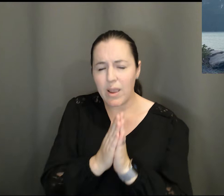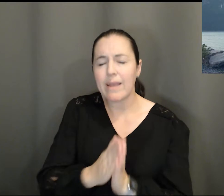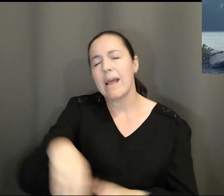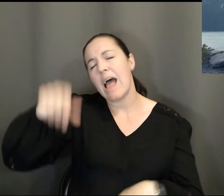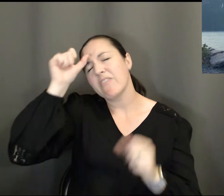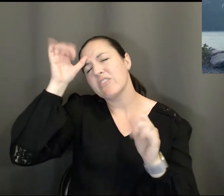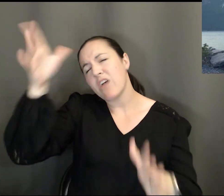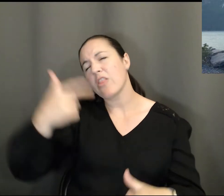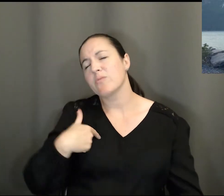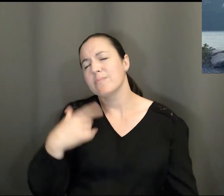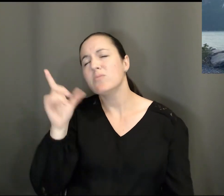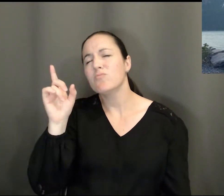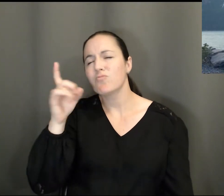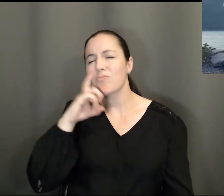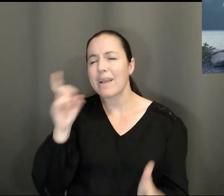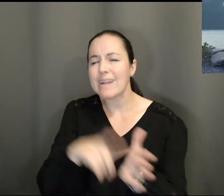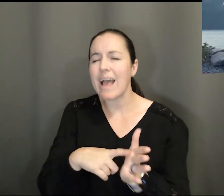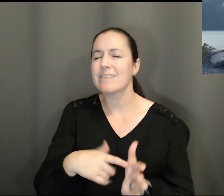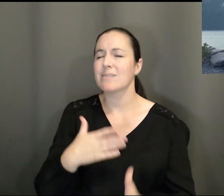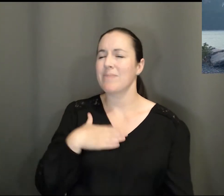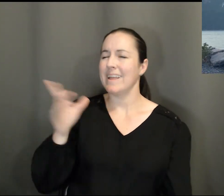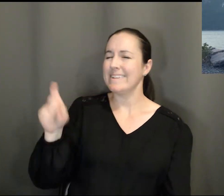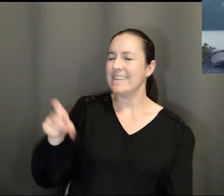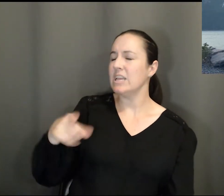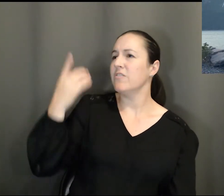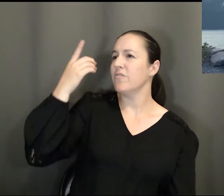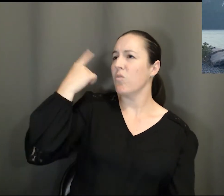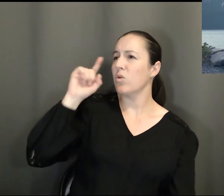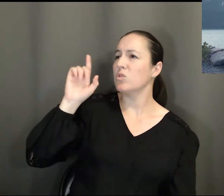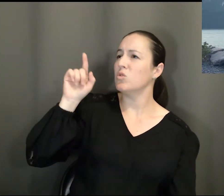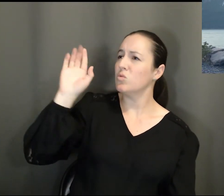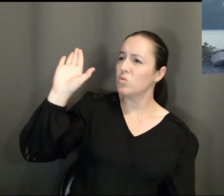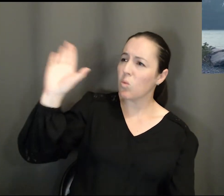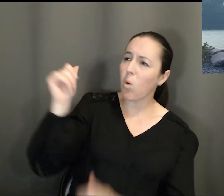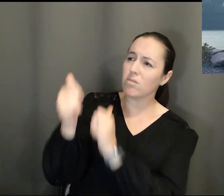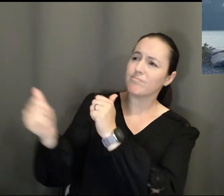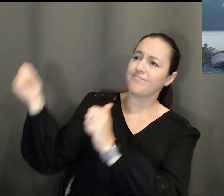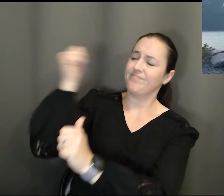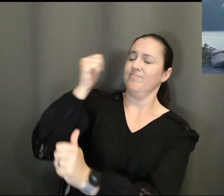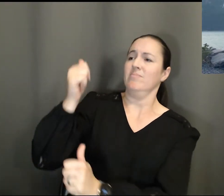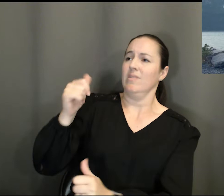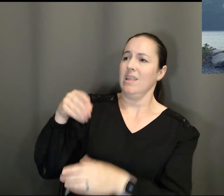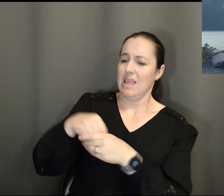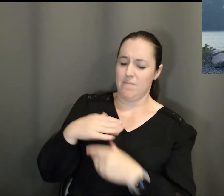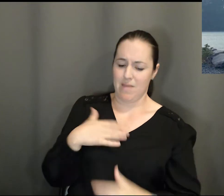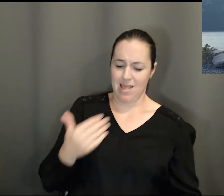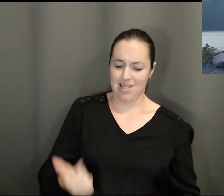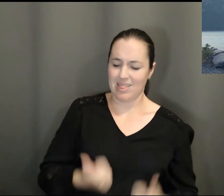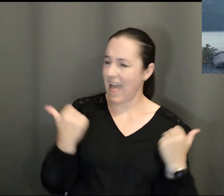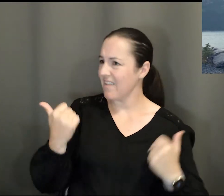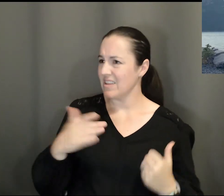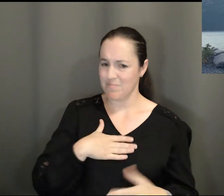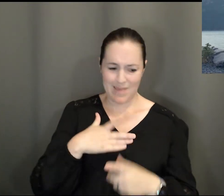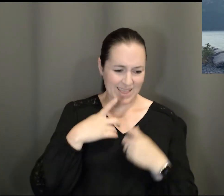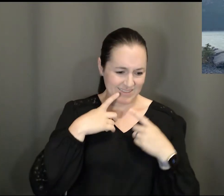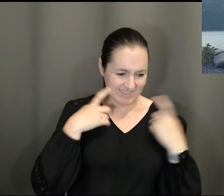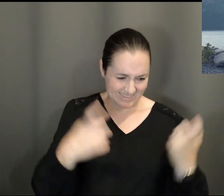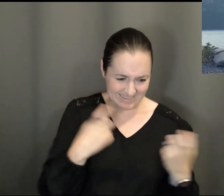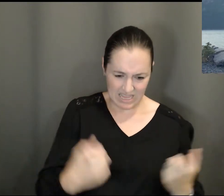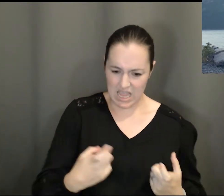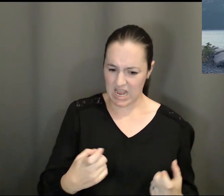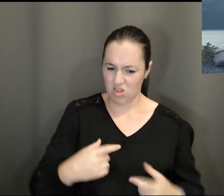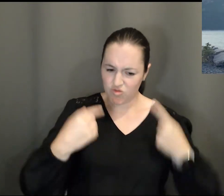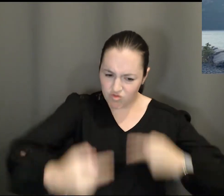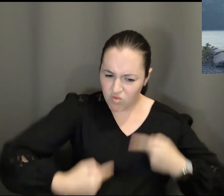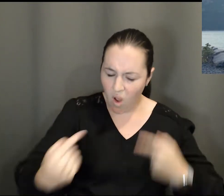Father, God, I recognize the need for your bigness in my life. My sins are big on their own. My struggles are big on their own, God, and